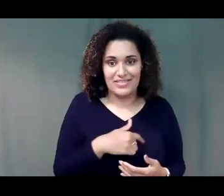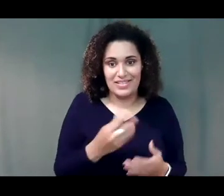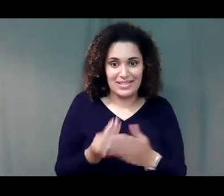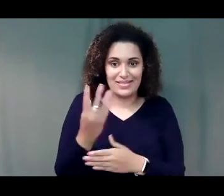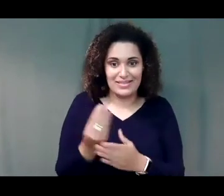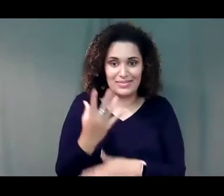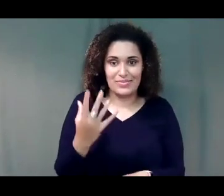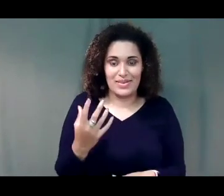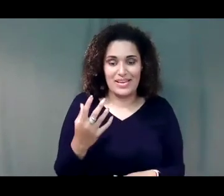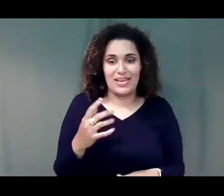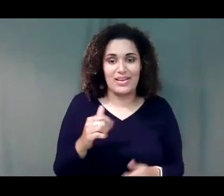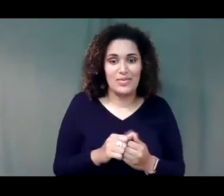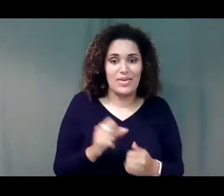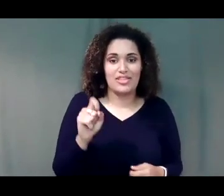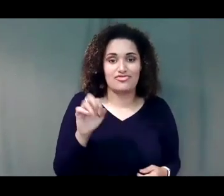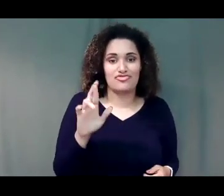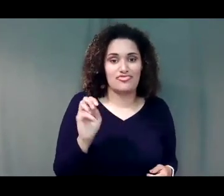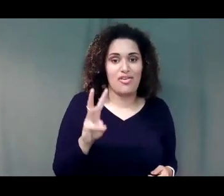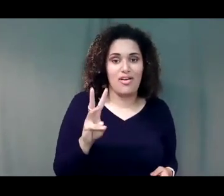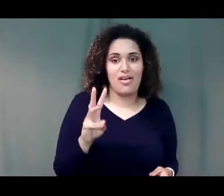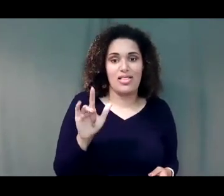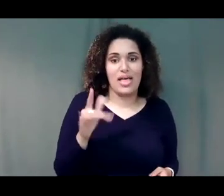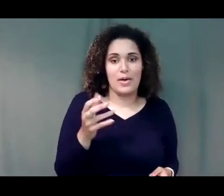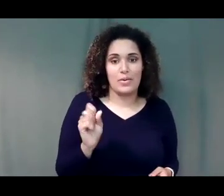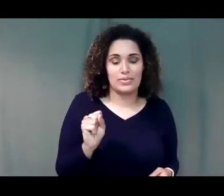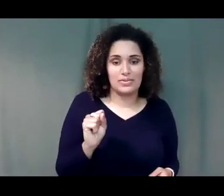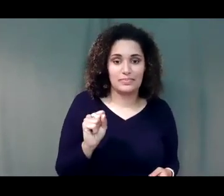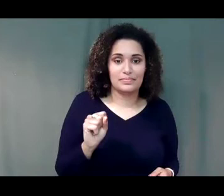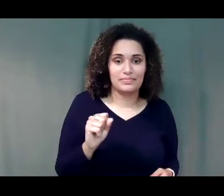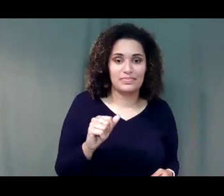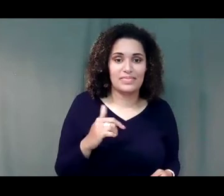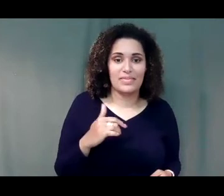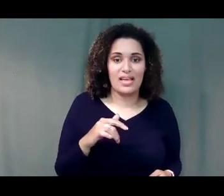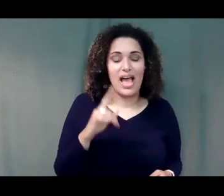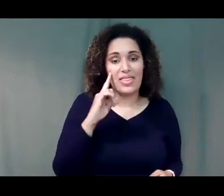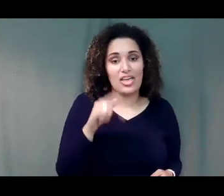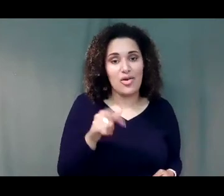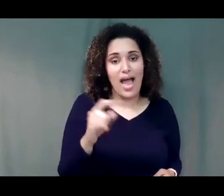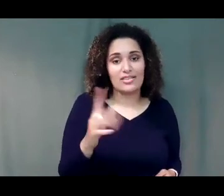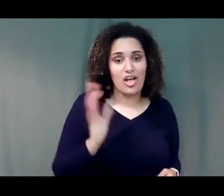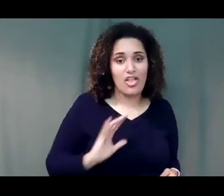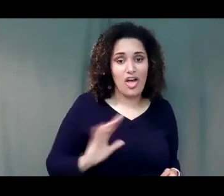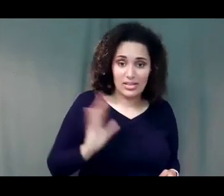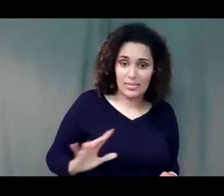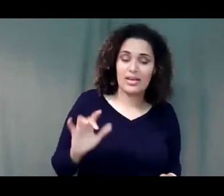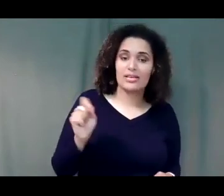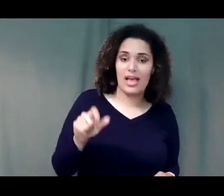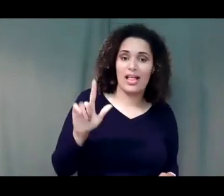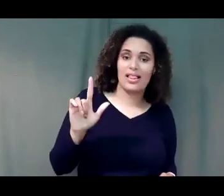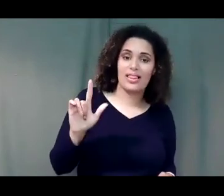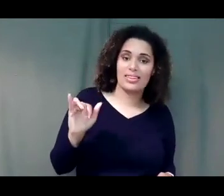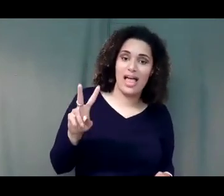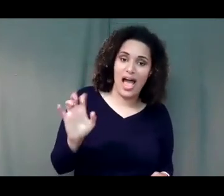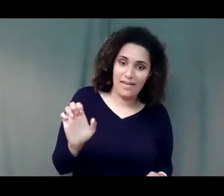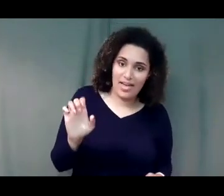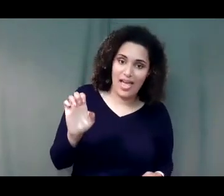with straw Legos in the building. And sorry, Bill and Lynn, I think you asked a long time ago, but yes, live edge, of course, we're going to